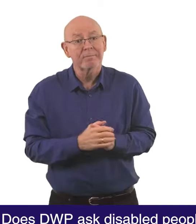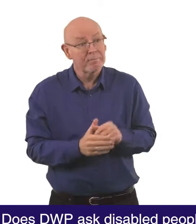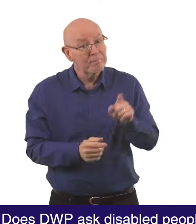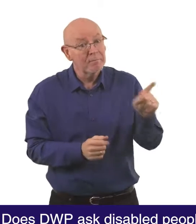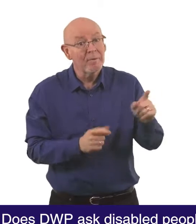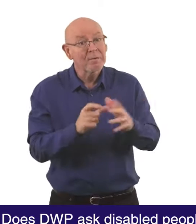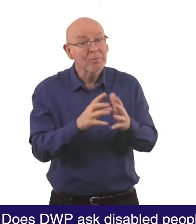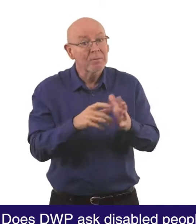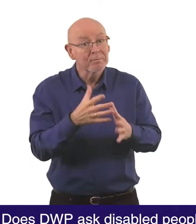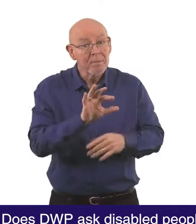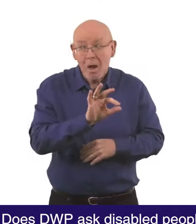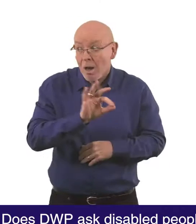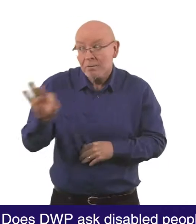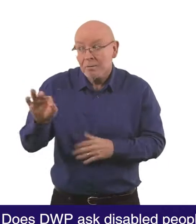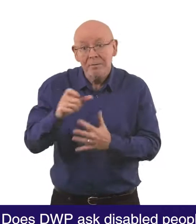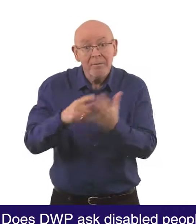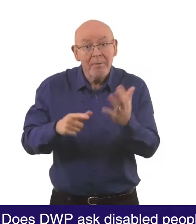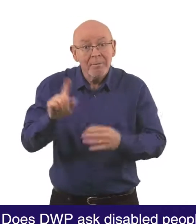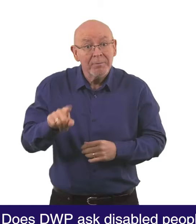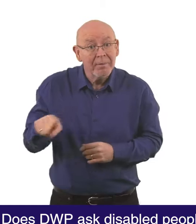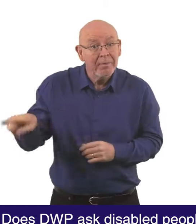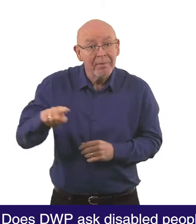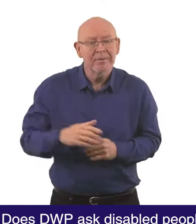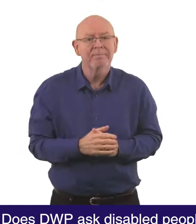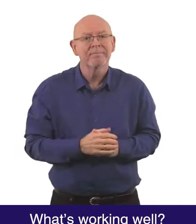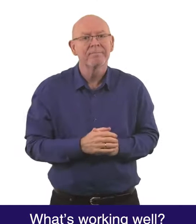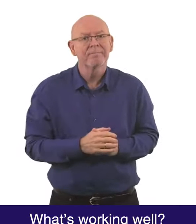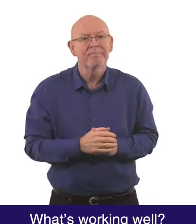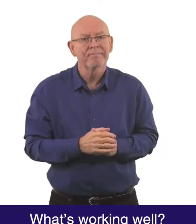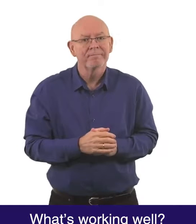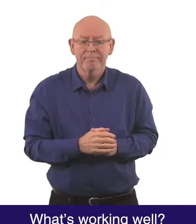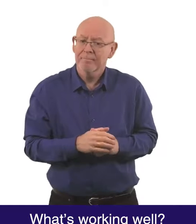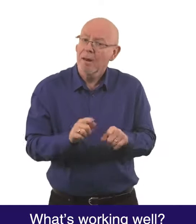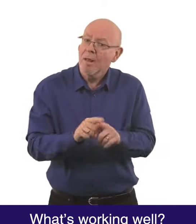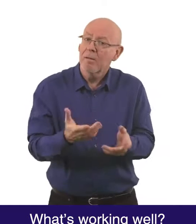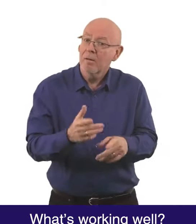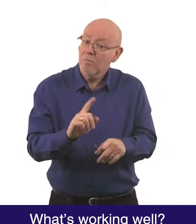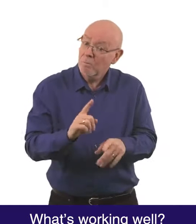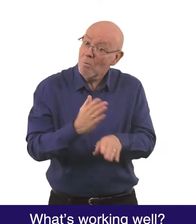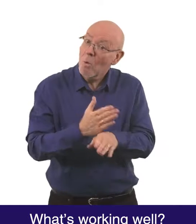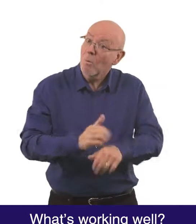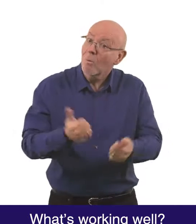Number 1. Does DWP ask disabled people, what's working well?